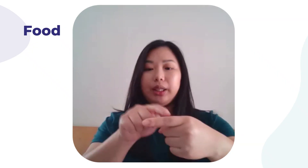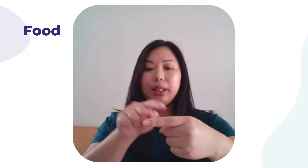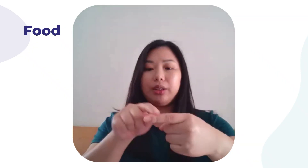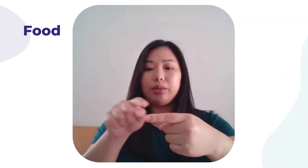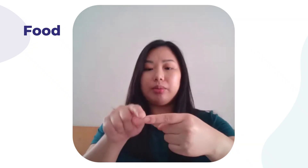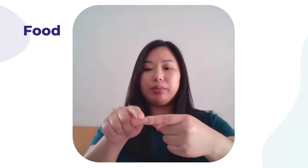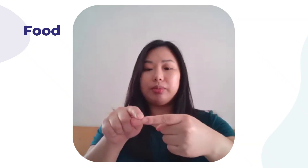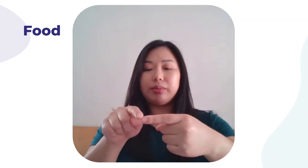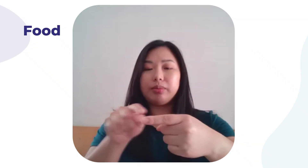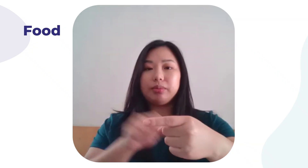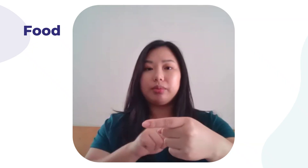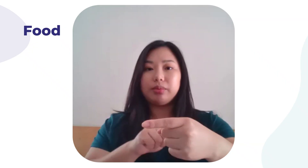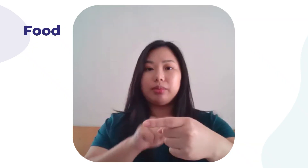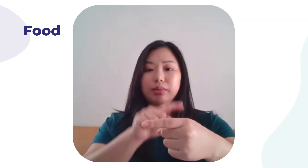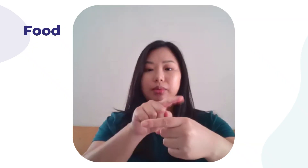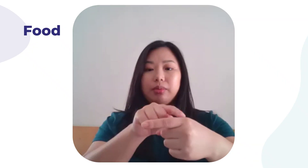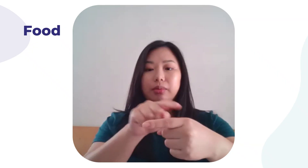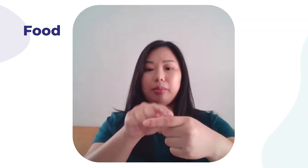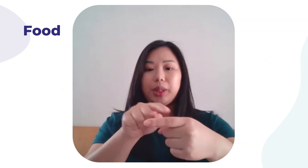Pea.